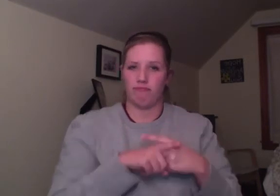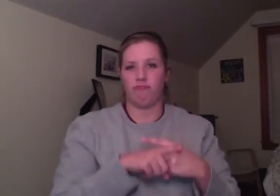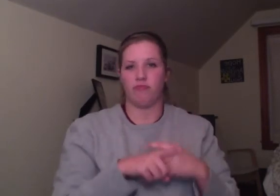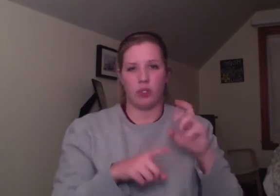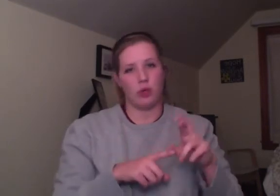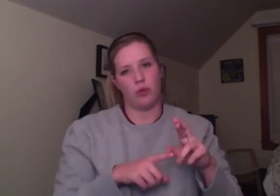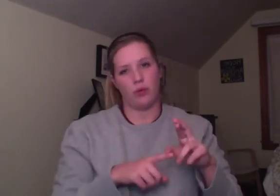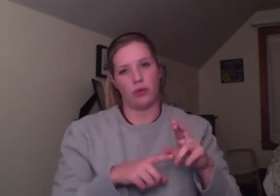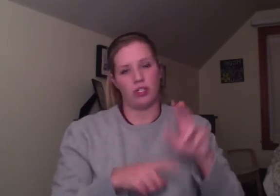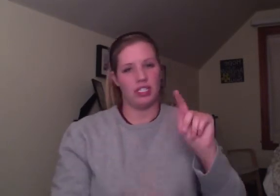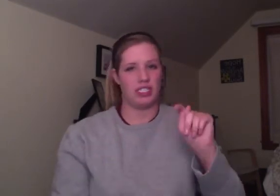now is to